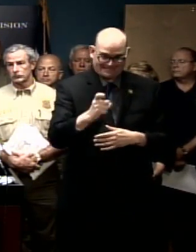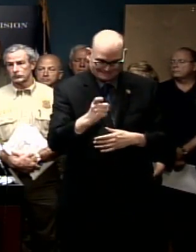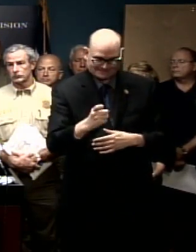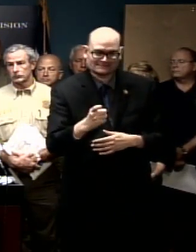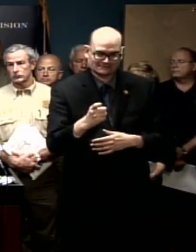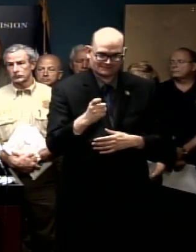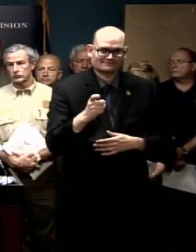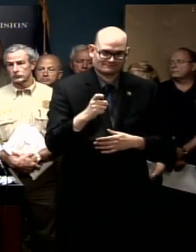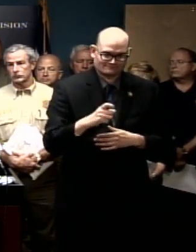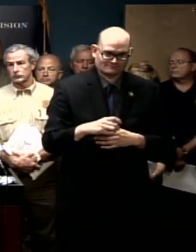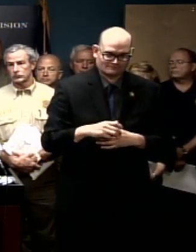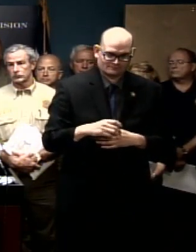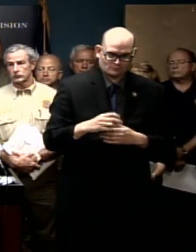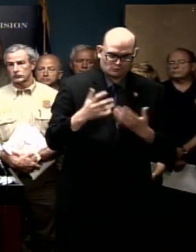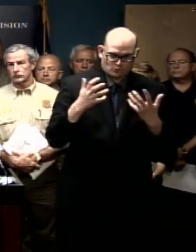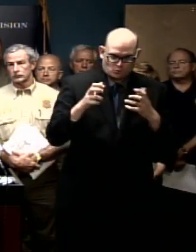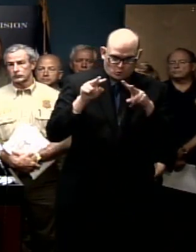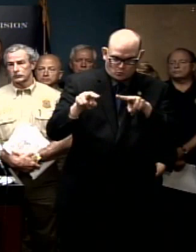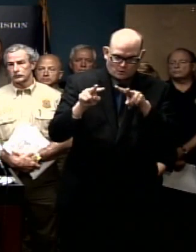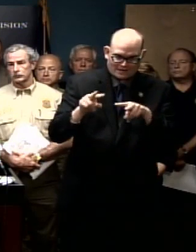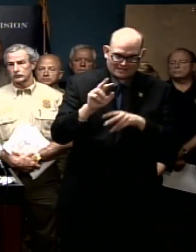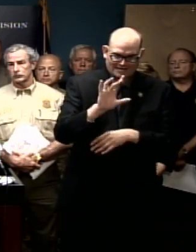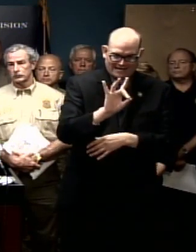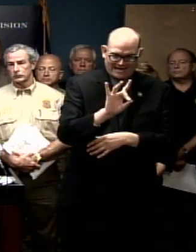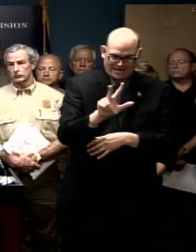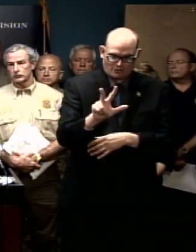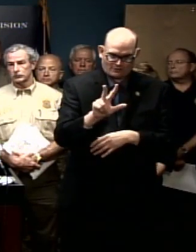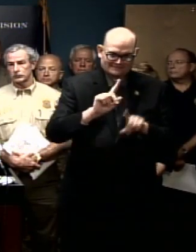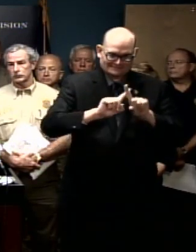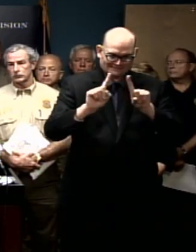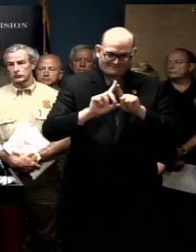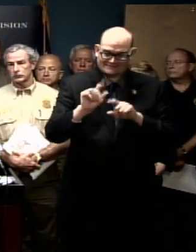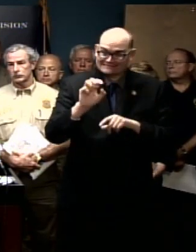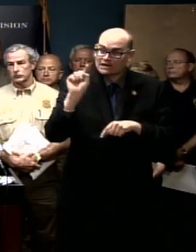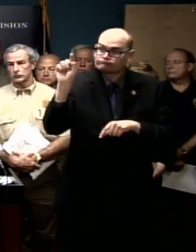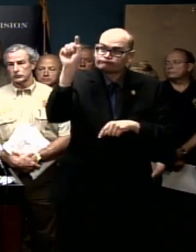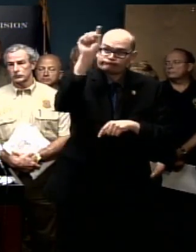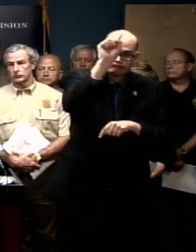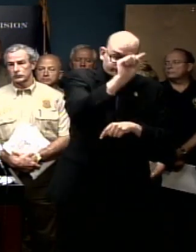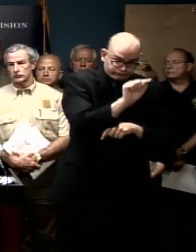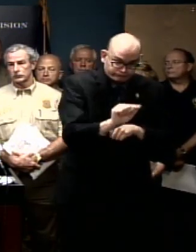83 dams that we want to lay eyes on. We still have sporadic cell